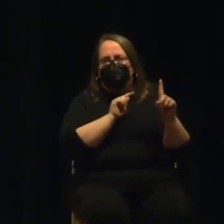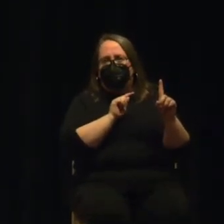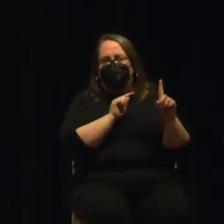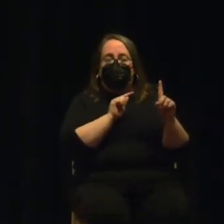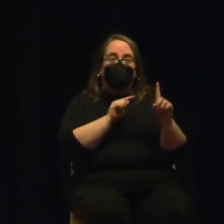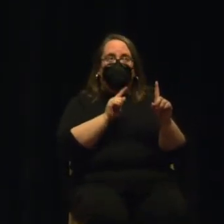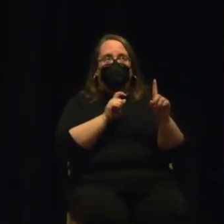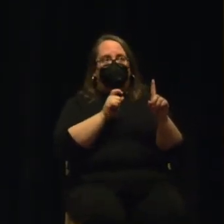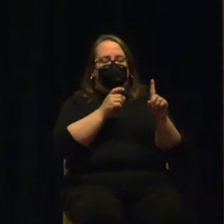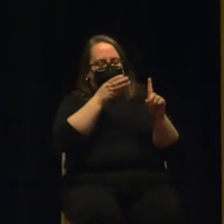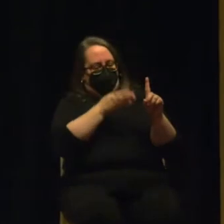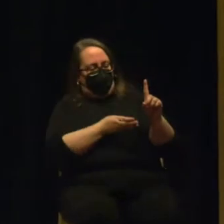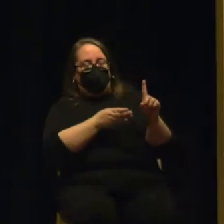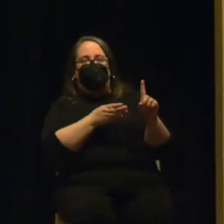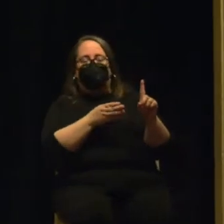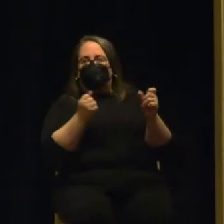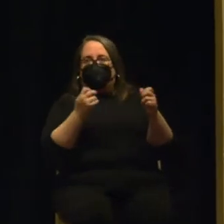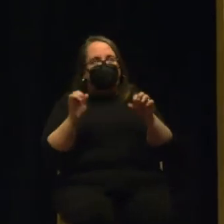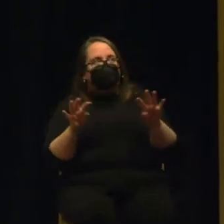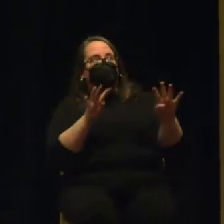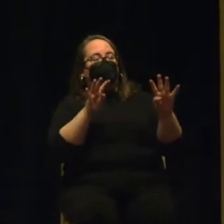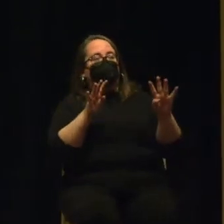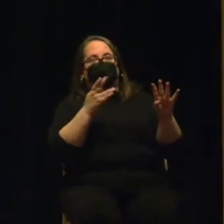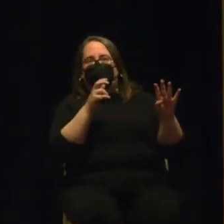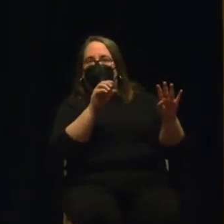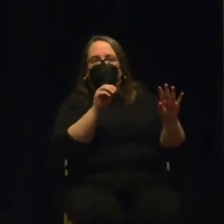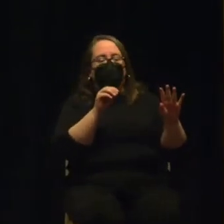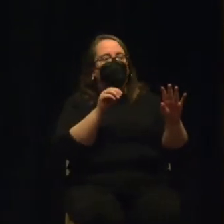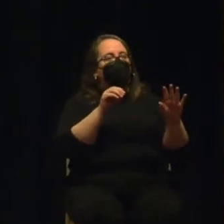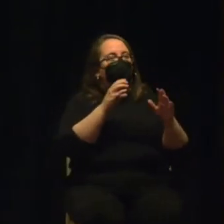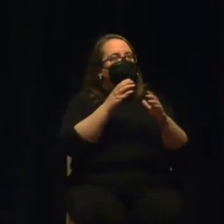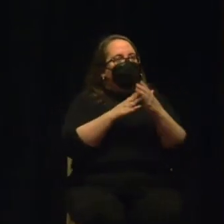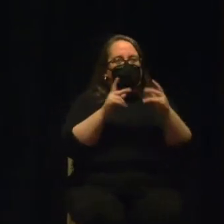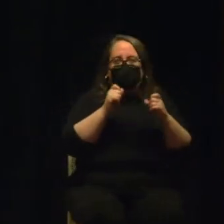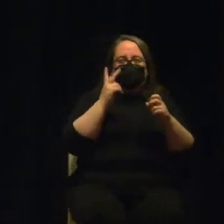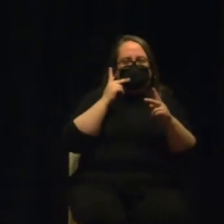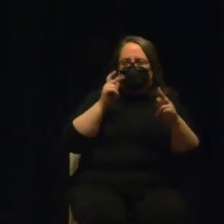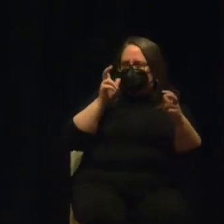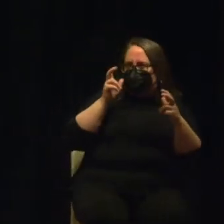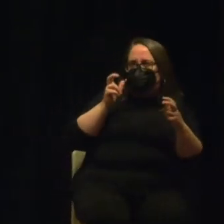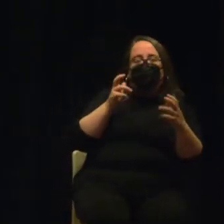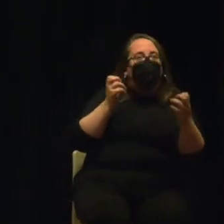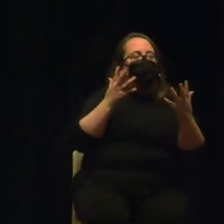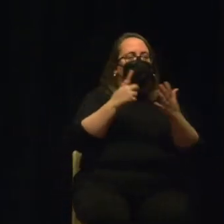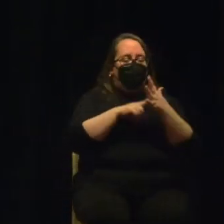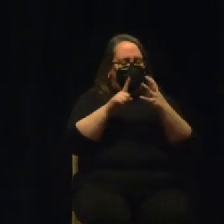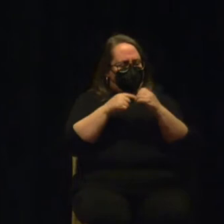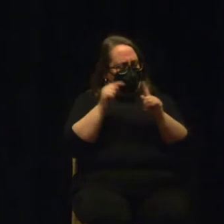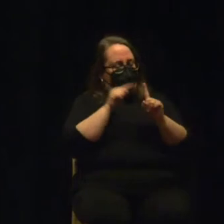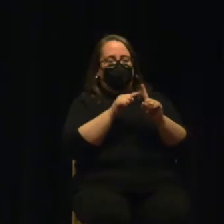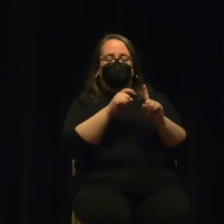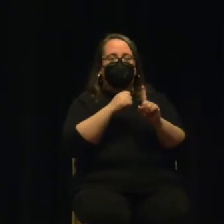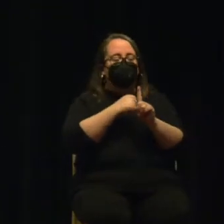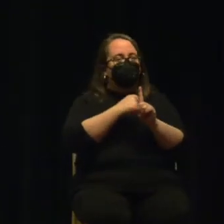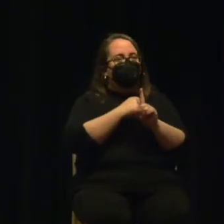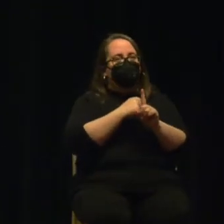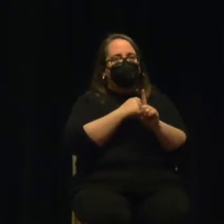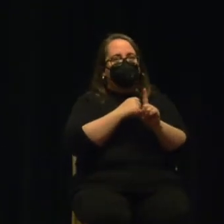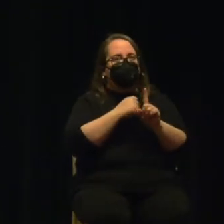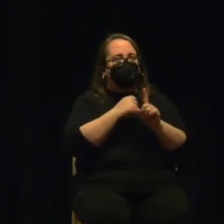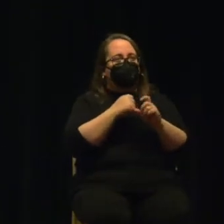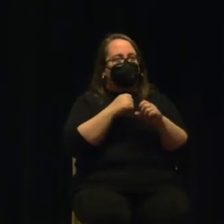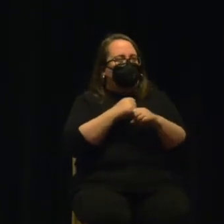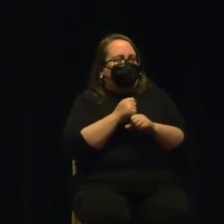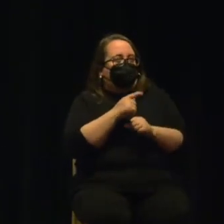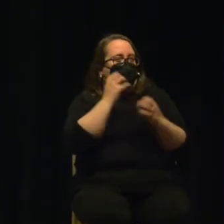this person, this hero to many, a villain to others? What is it about him that keeps you keeps the wheels turning?